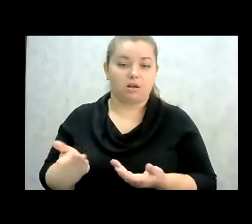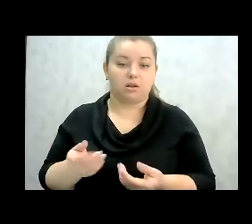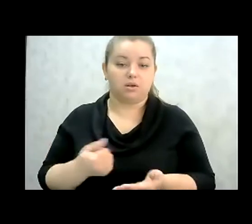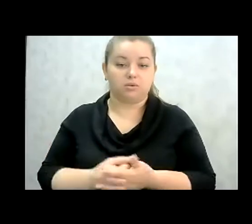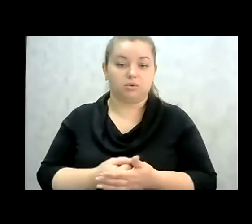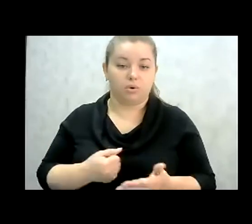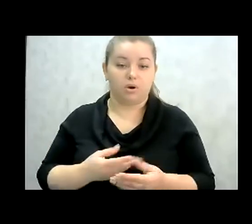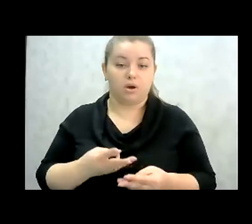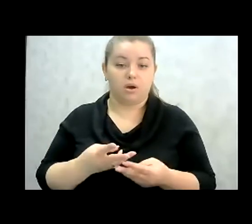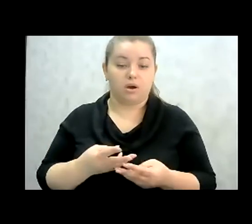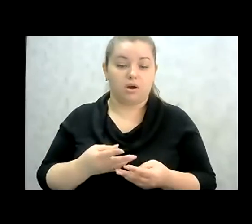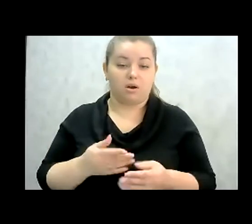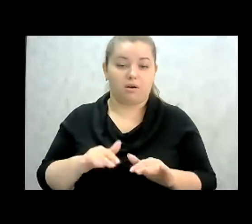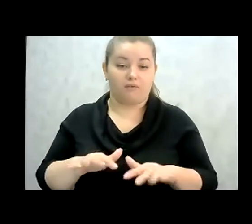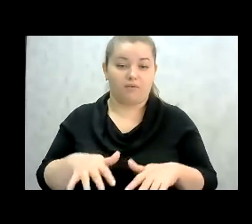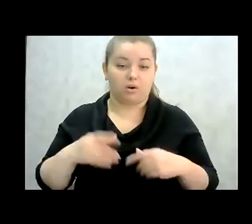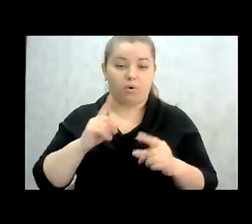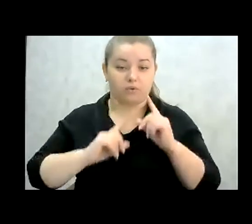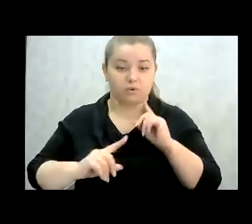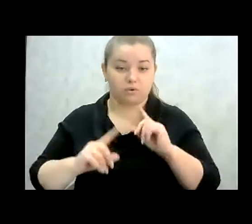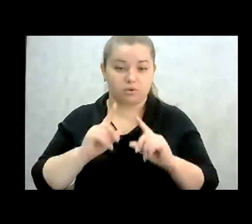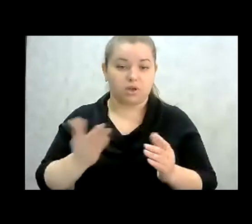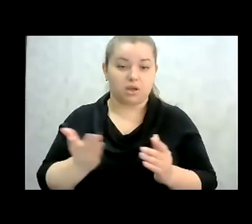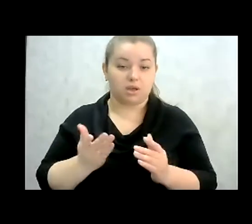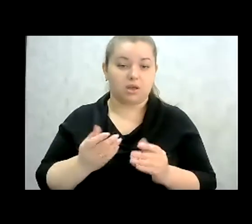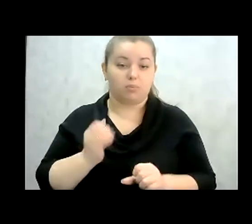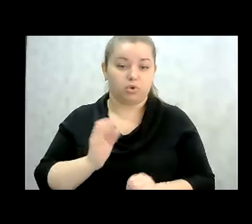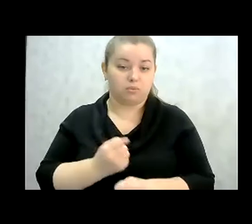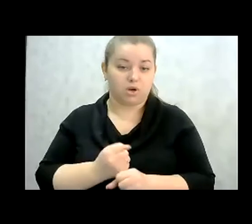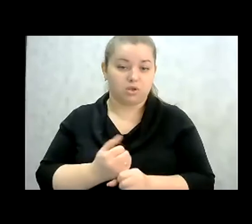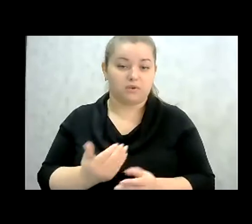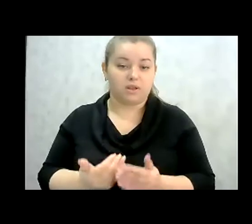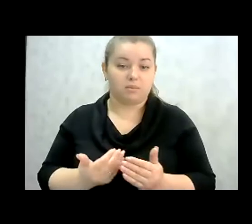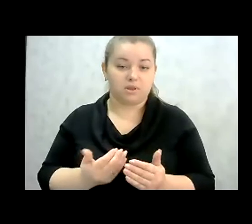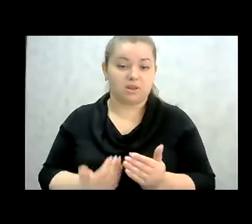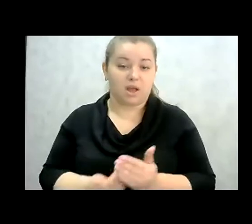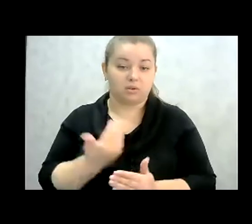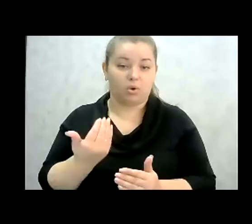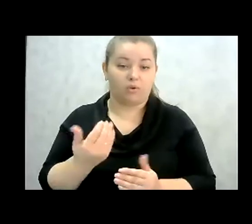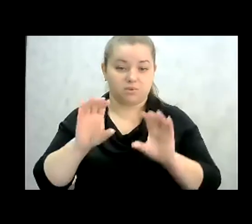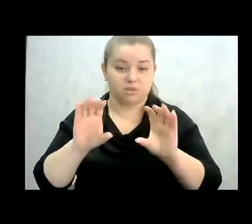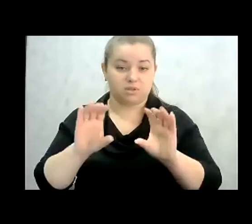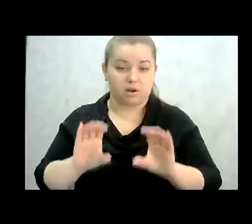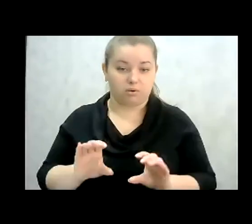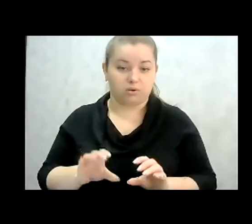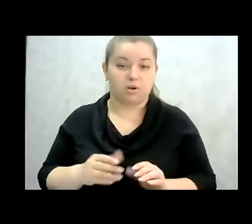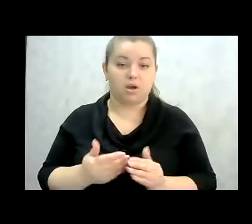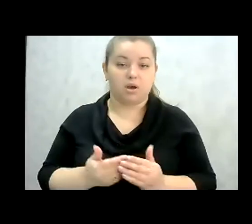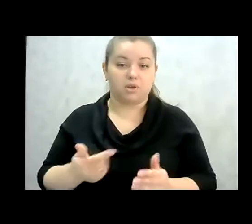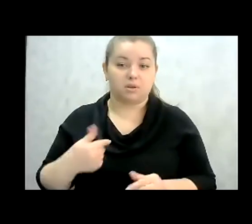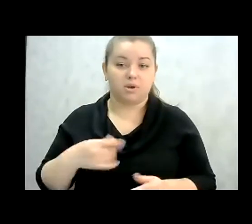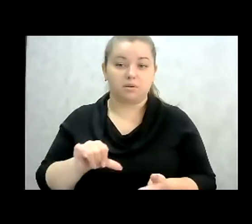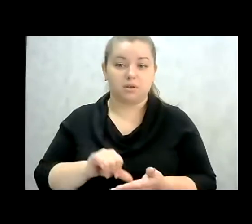from Ms. Alina Zaharulko from the Rada committee. But first, I give the floor to